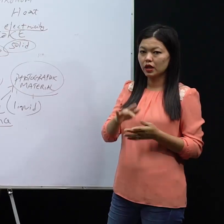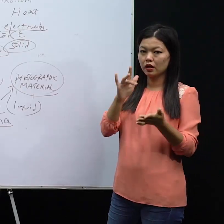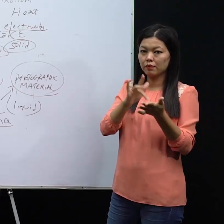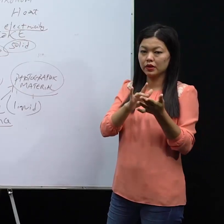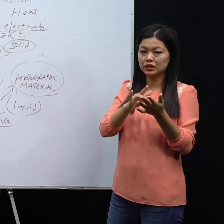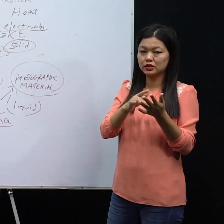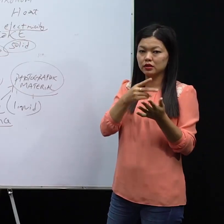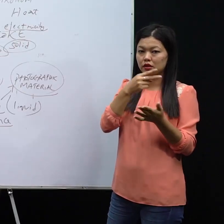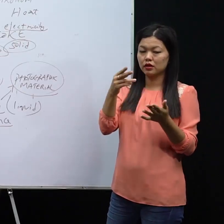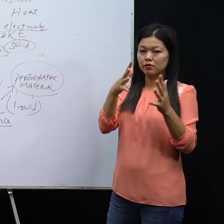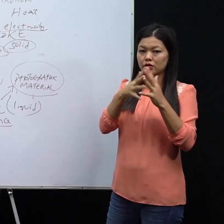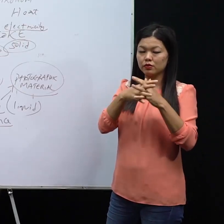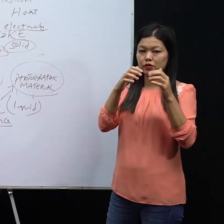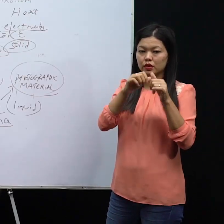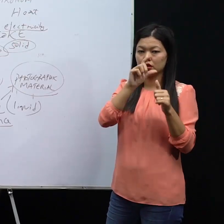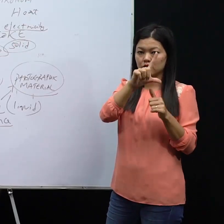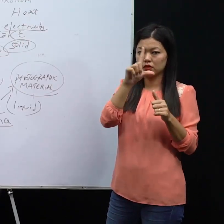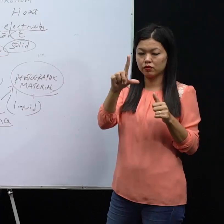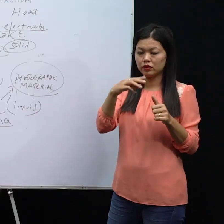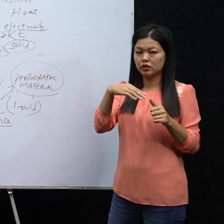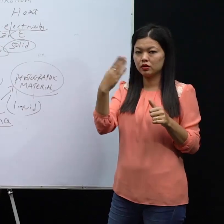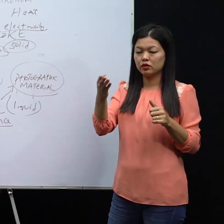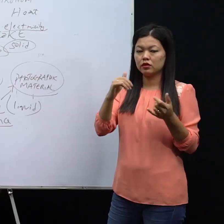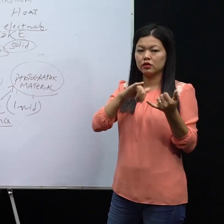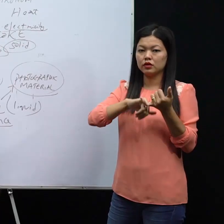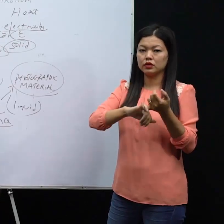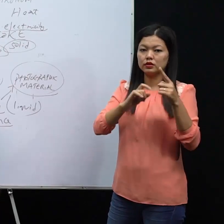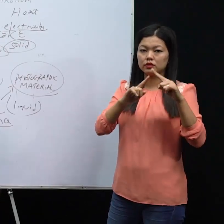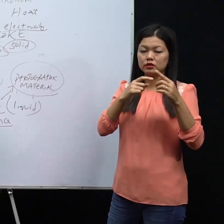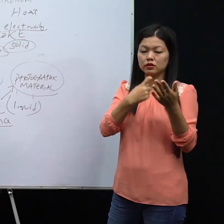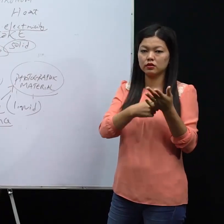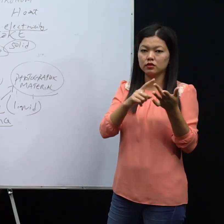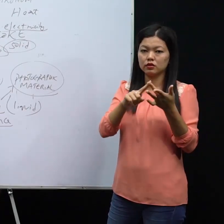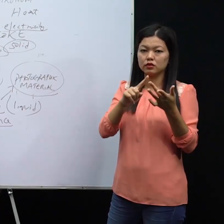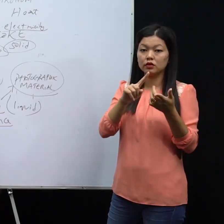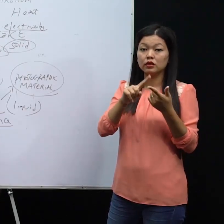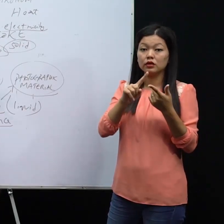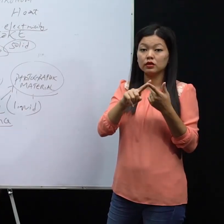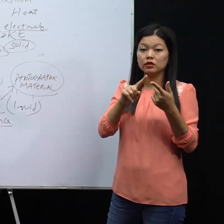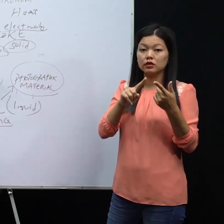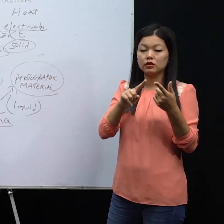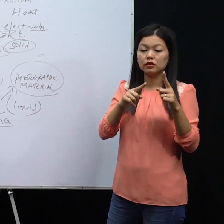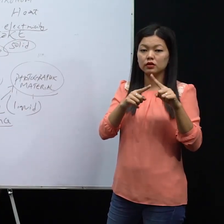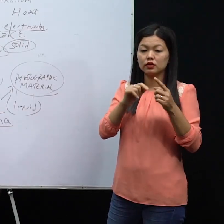right? Till today we know this, that's very popular, right? Now, so during like this 1810 and 1820,